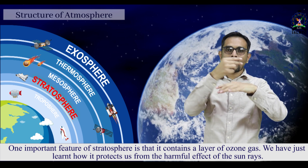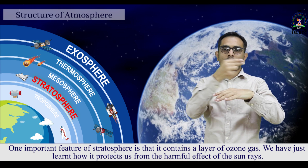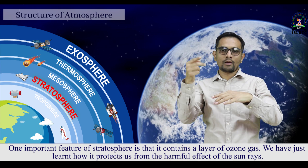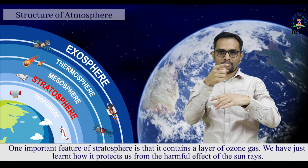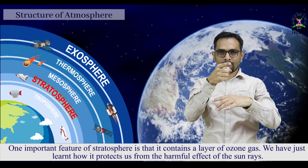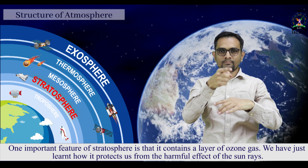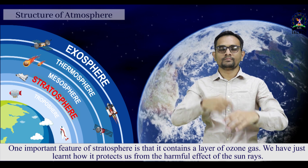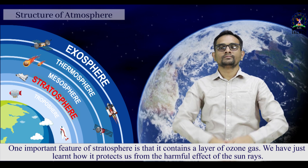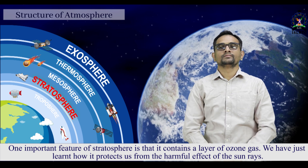rays.